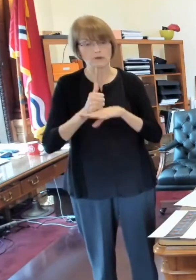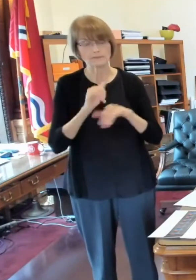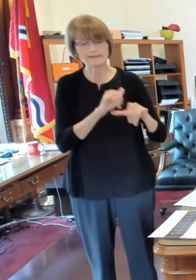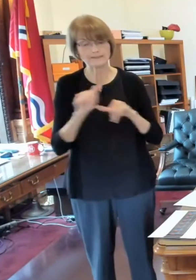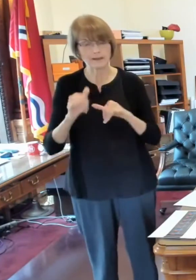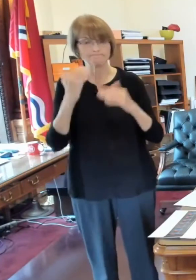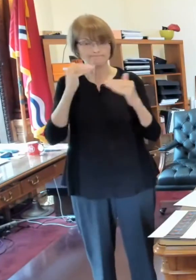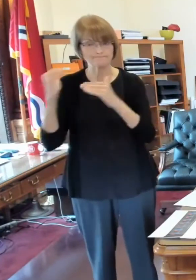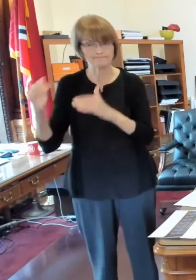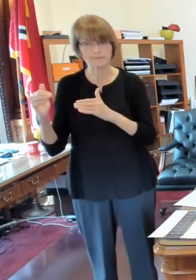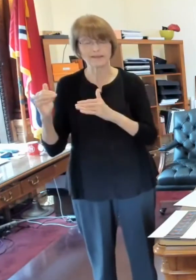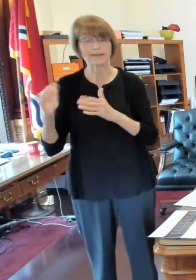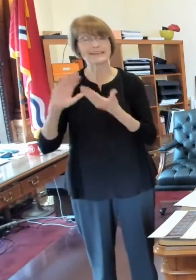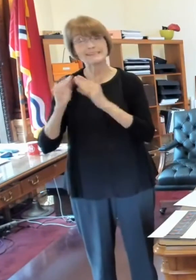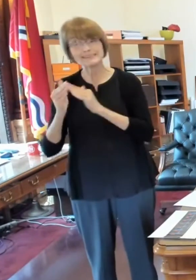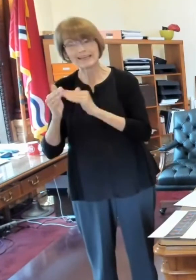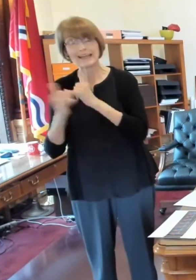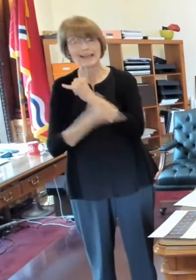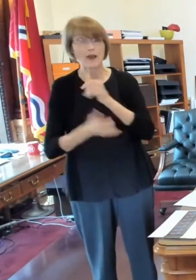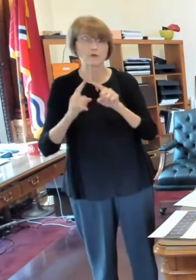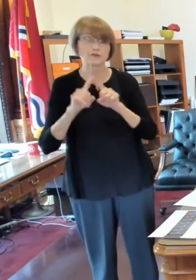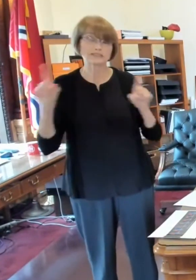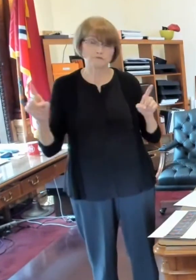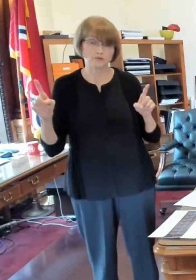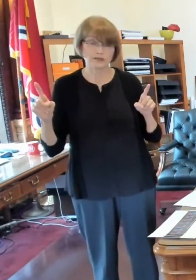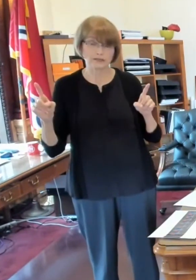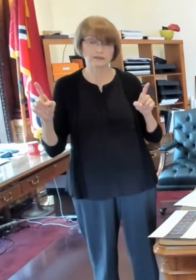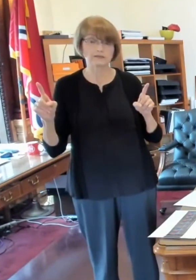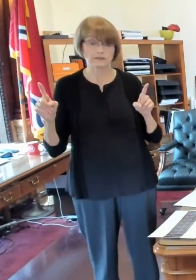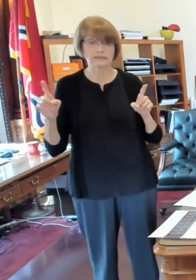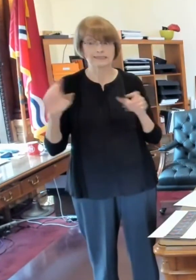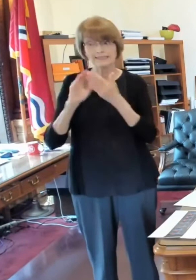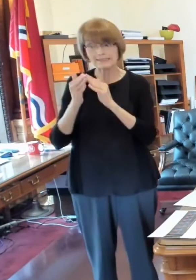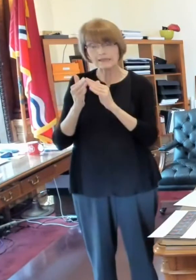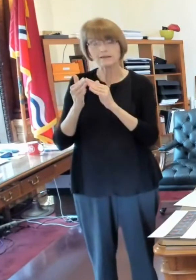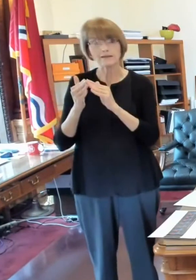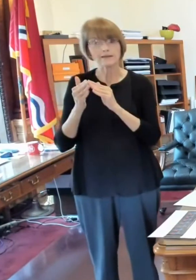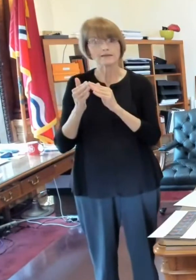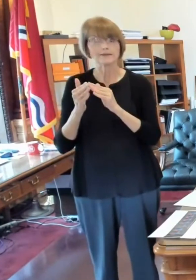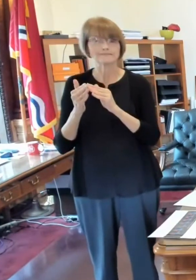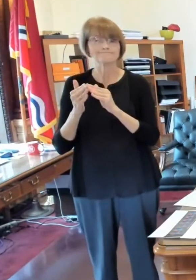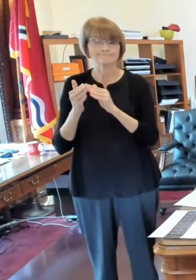different than St. Louis County in that we have many,